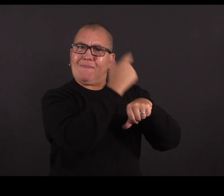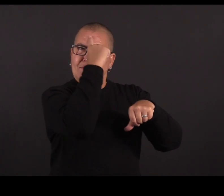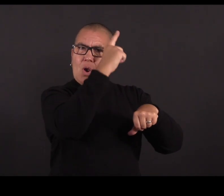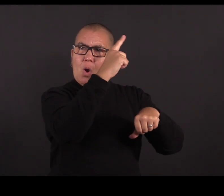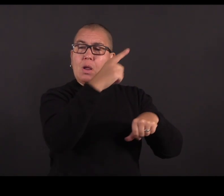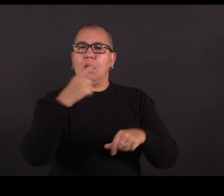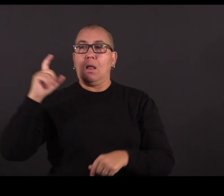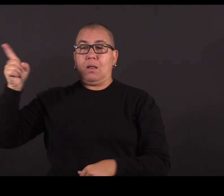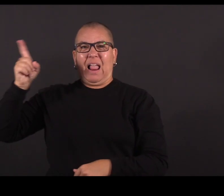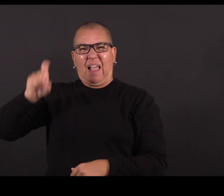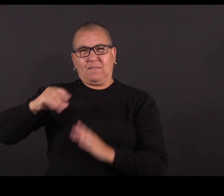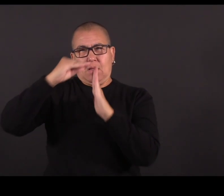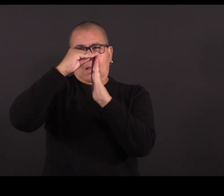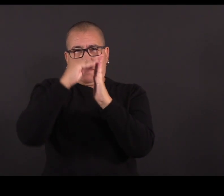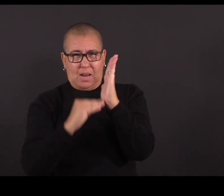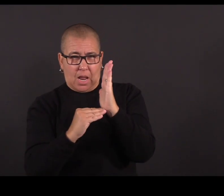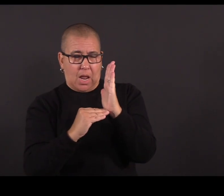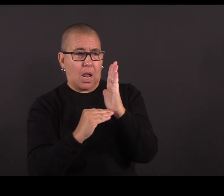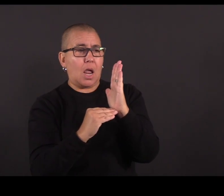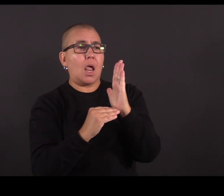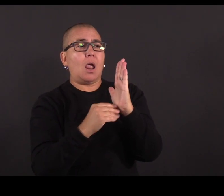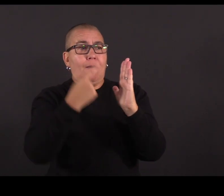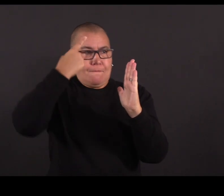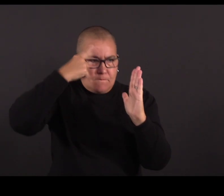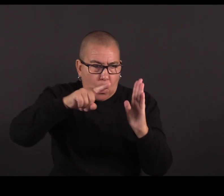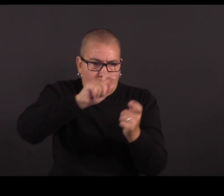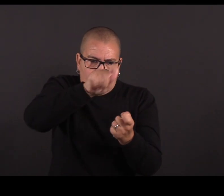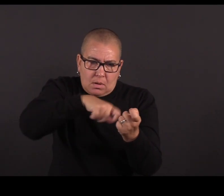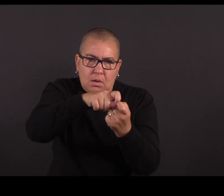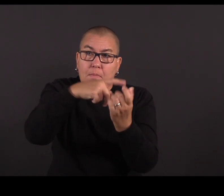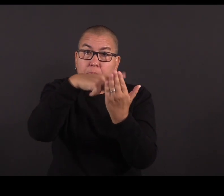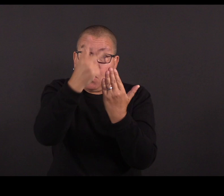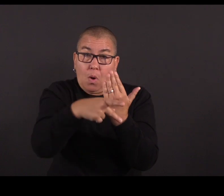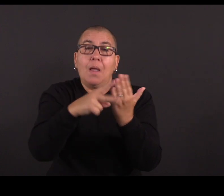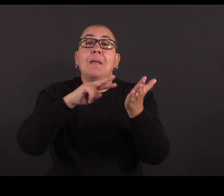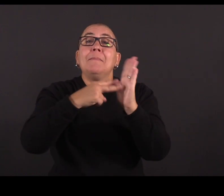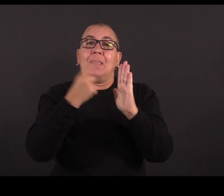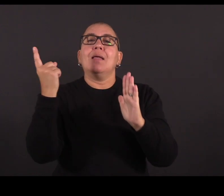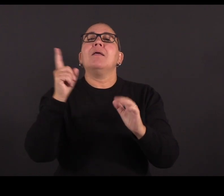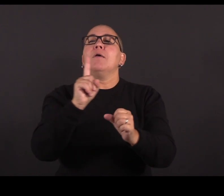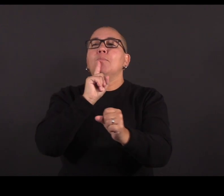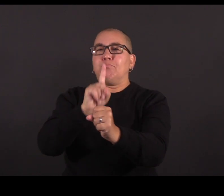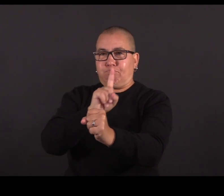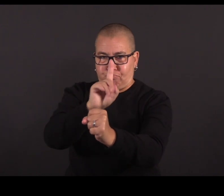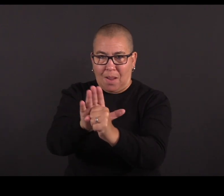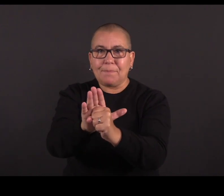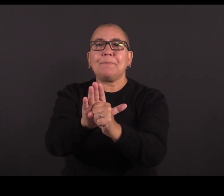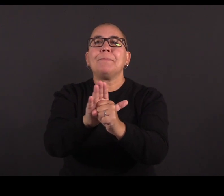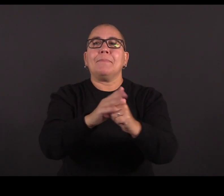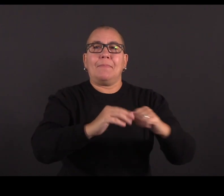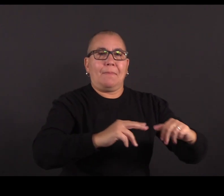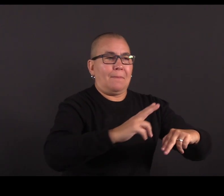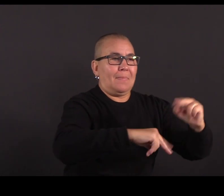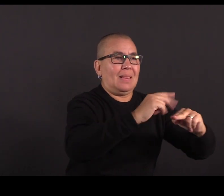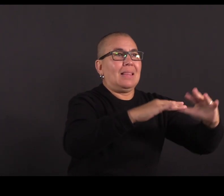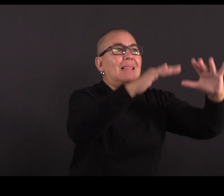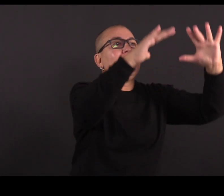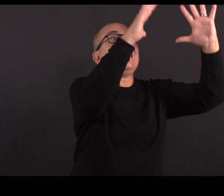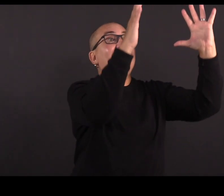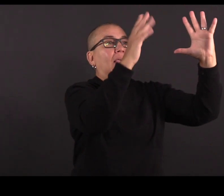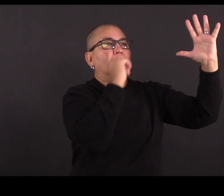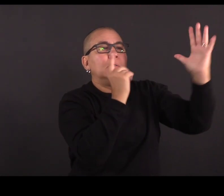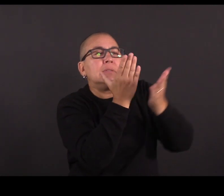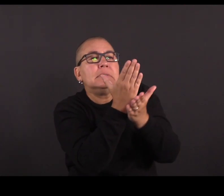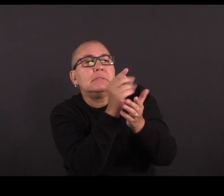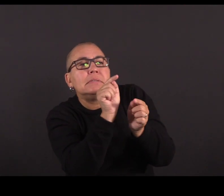tax credits, a housing developer must set aside a certain amount of units in their property for individuals who are